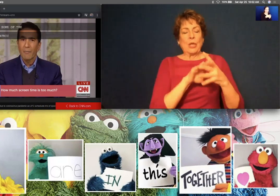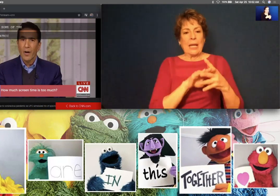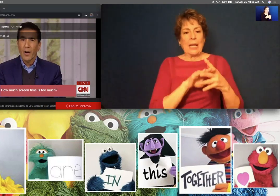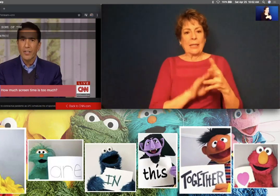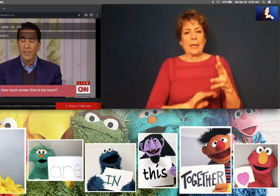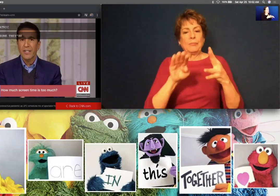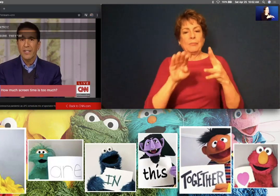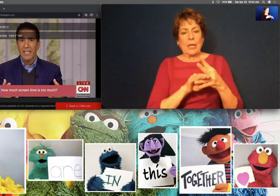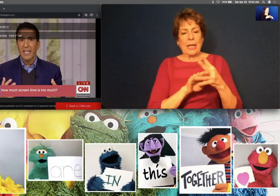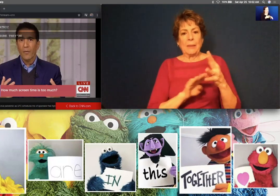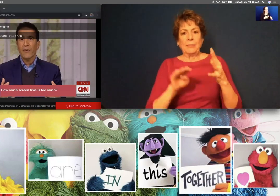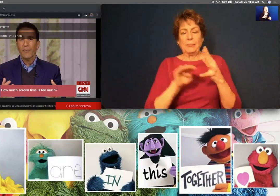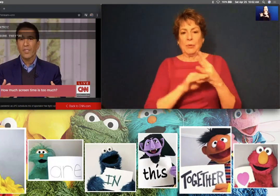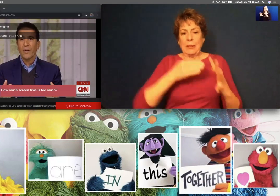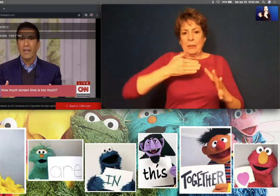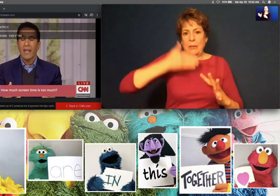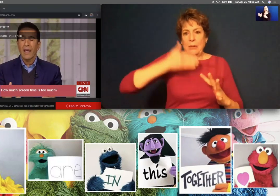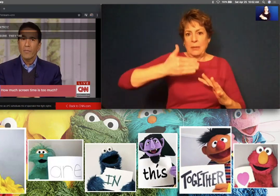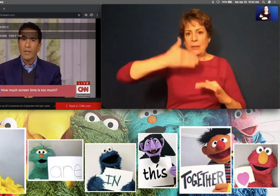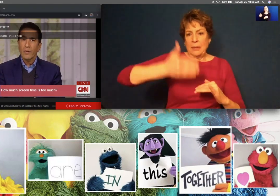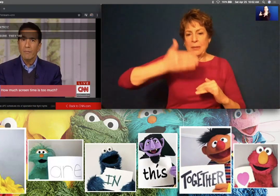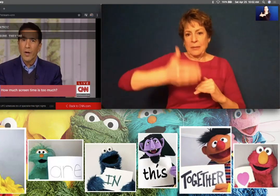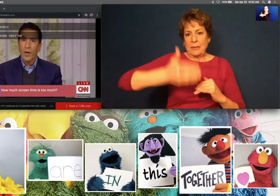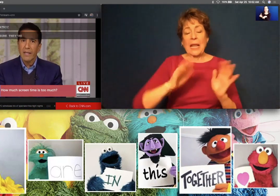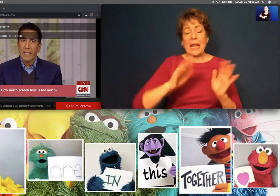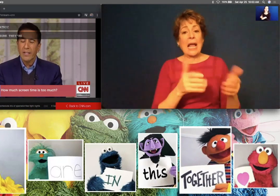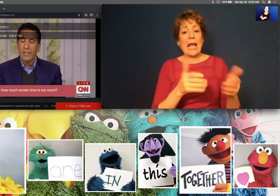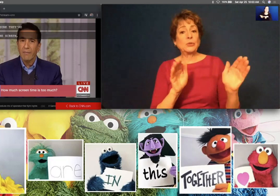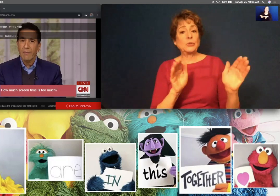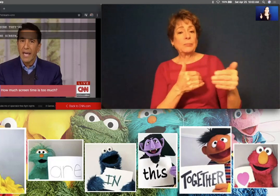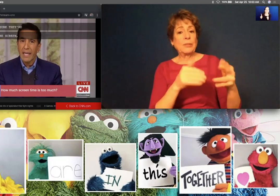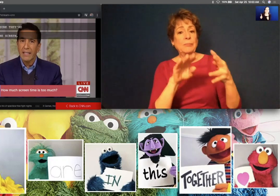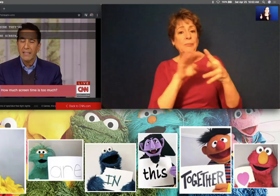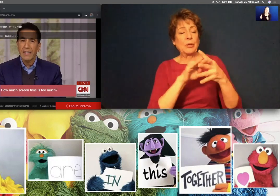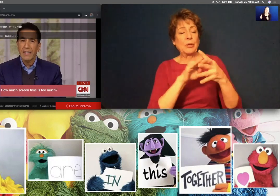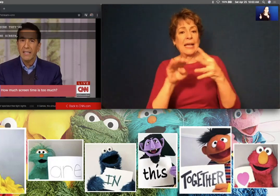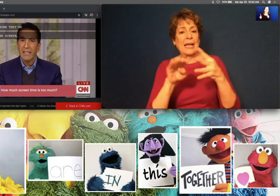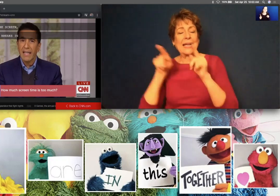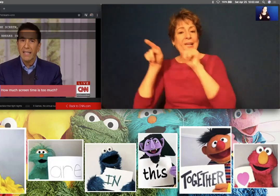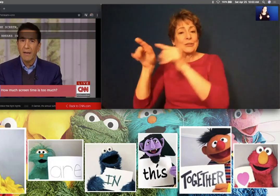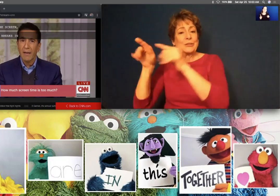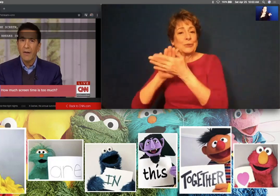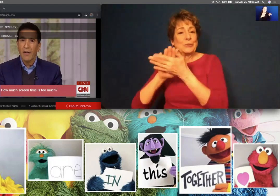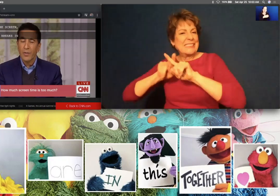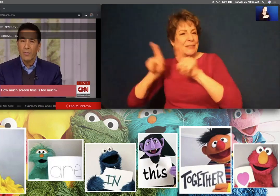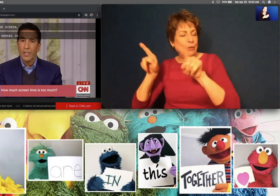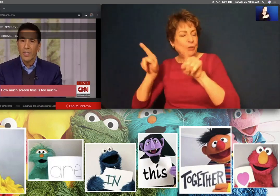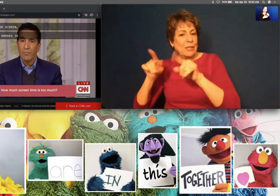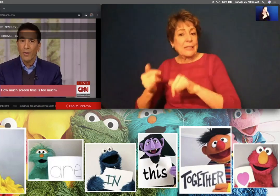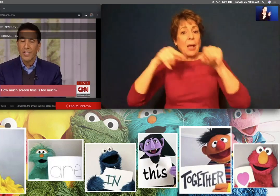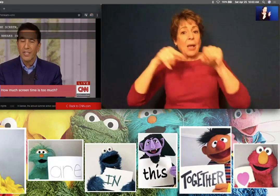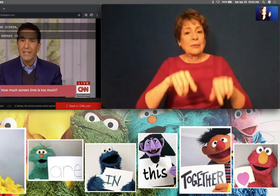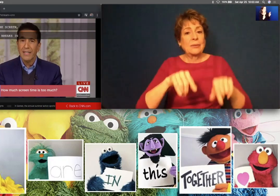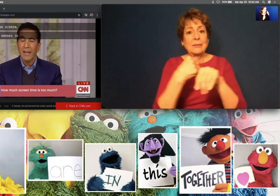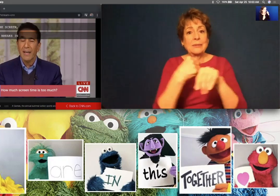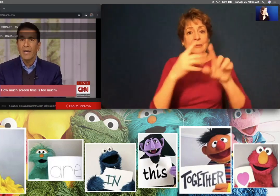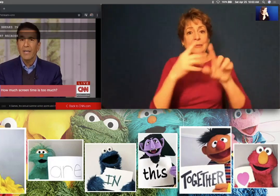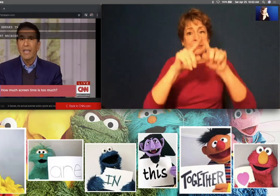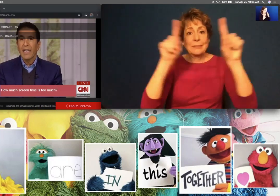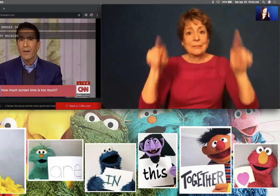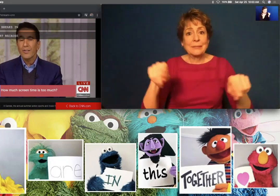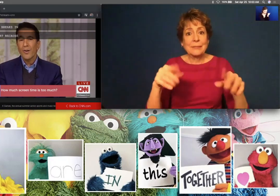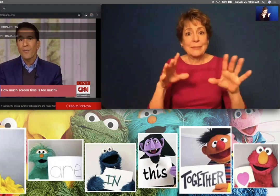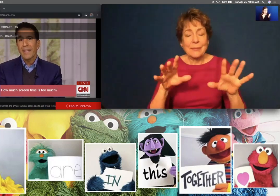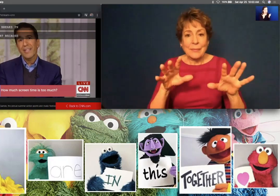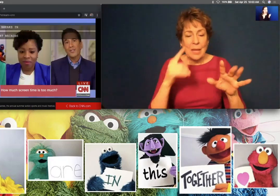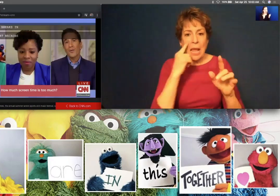different break structure than maybe in the classroom, in part just because you need to get away from the screen, but also in part because there can be headaches and things like that that come